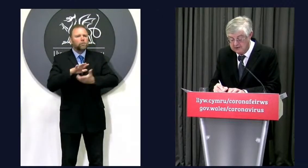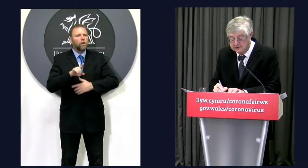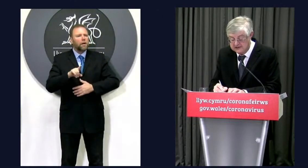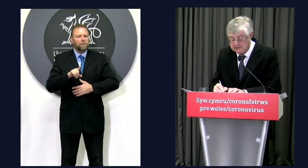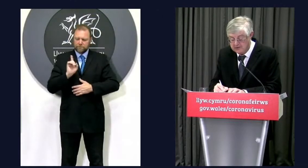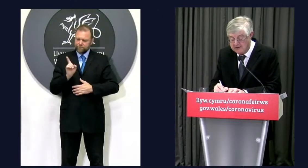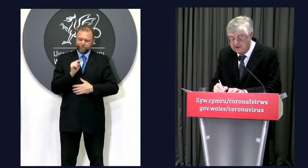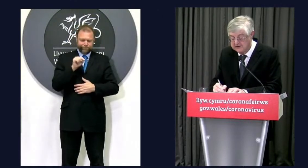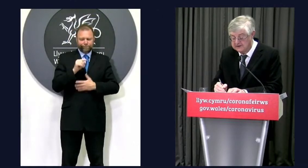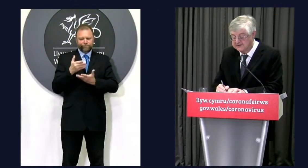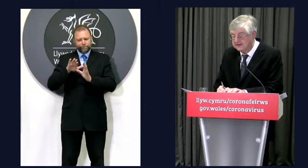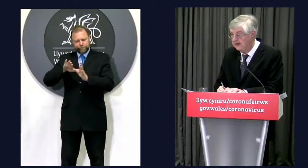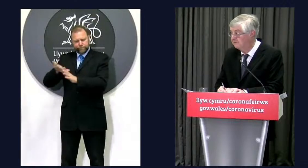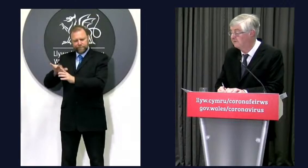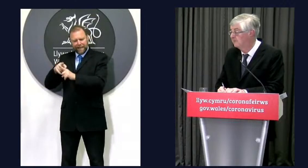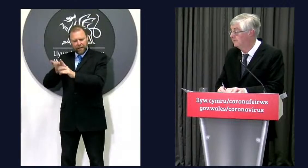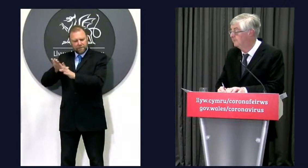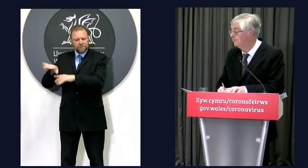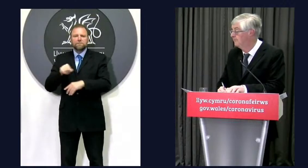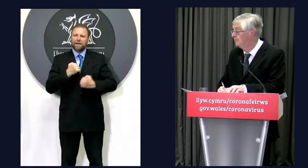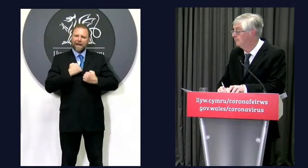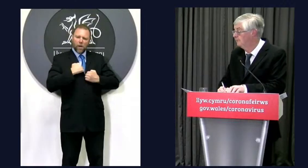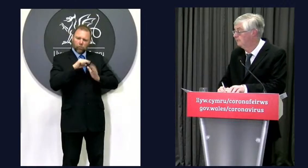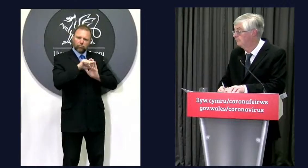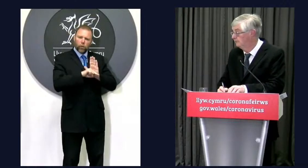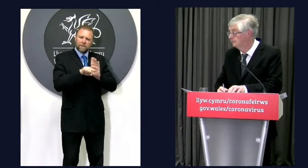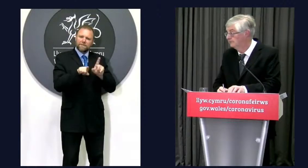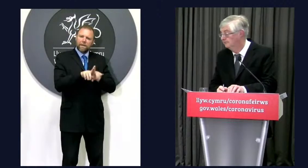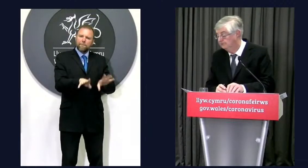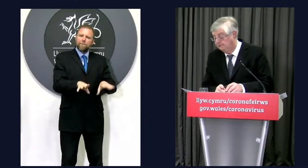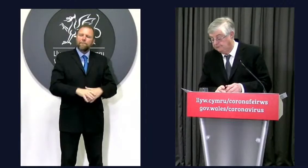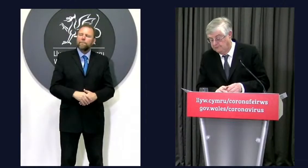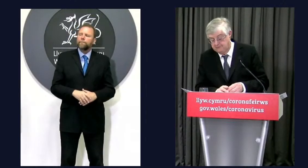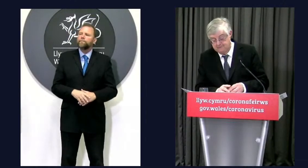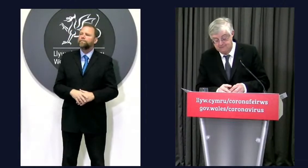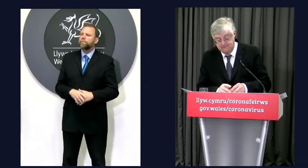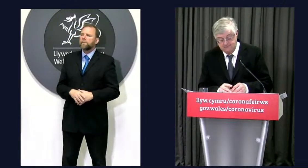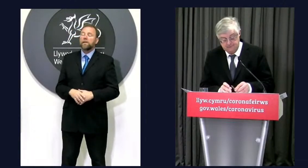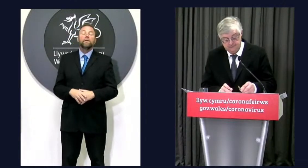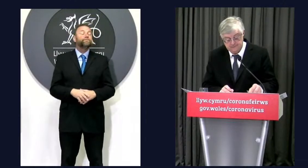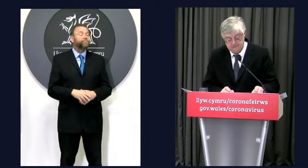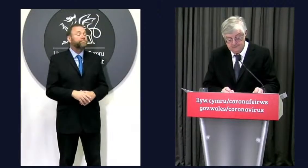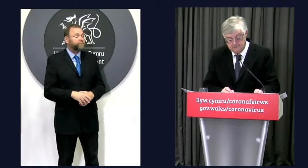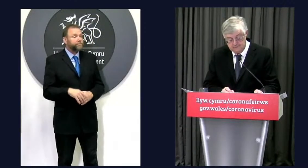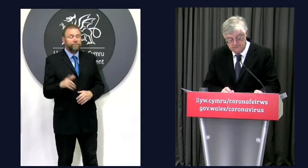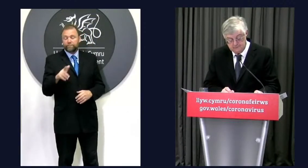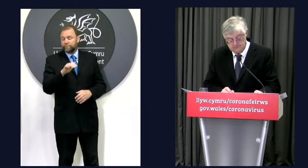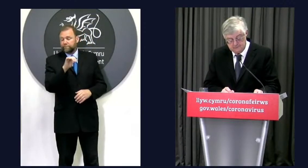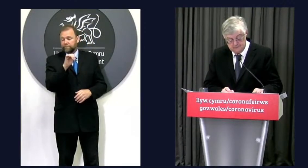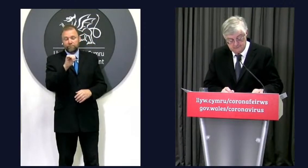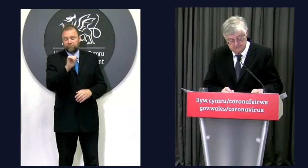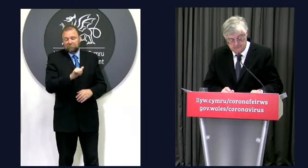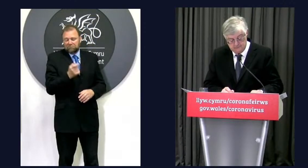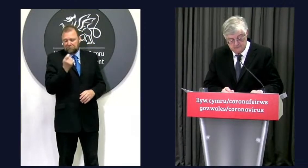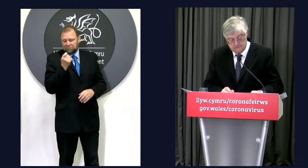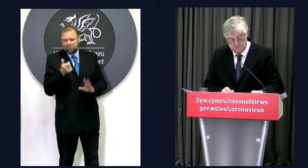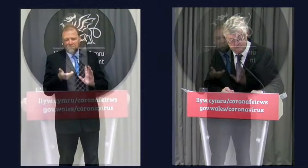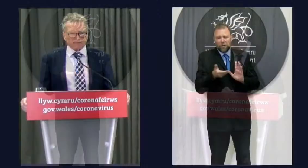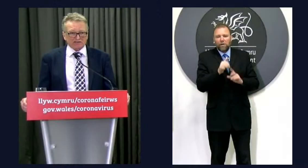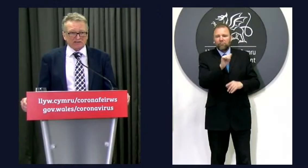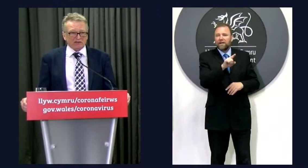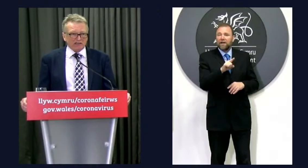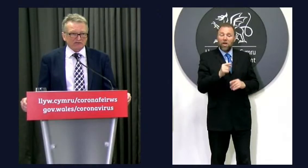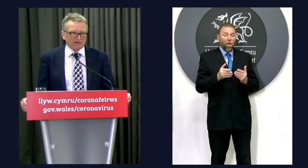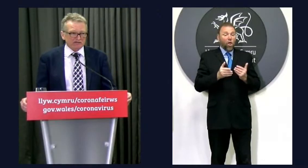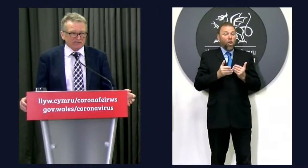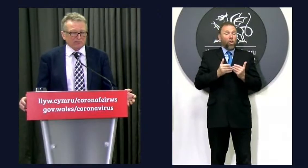to help to keep them and others safe. Very little to add, really, First Minister. Your point is right. The more people that